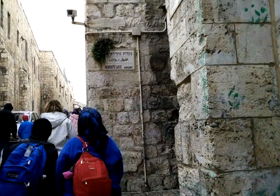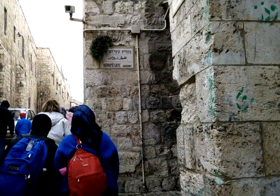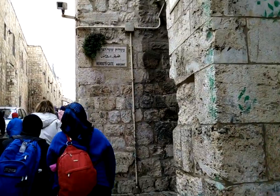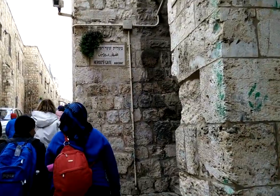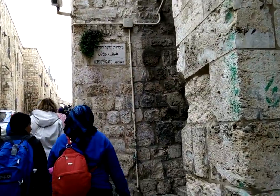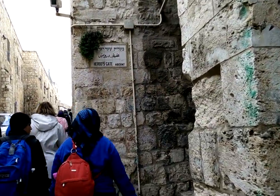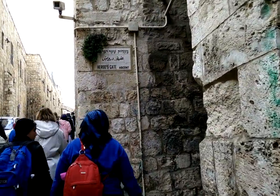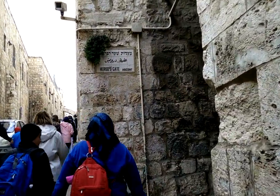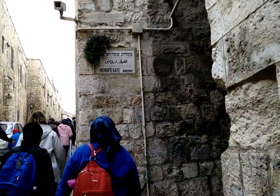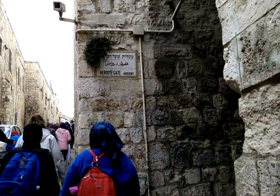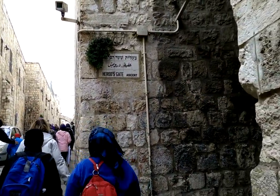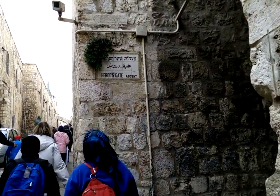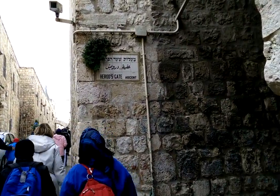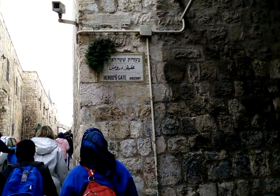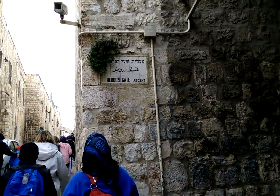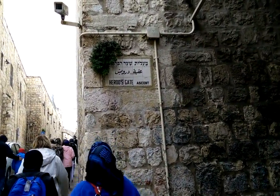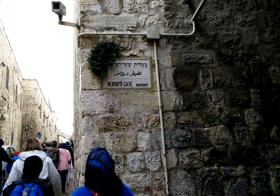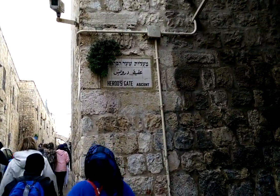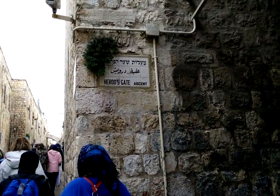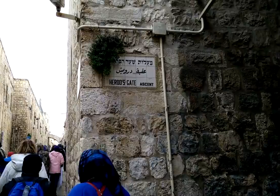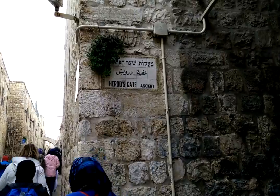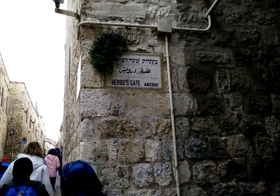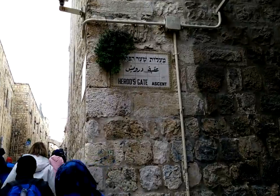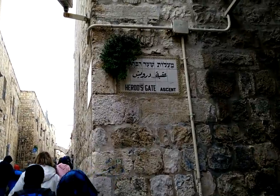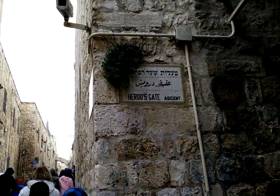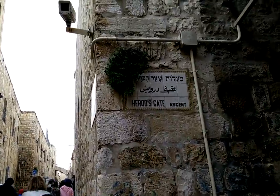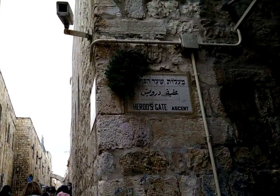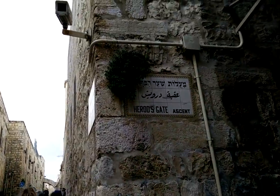down in that area, would have been possibly the time of Christ.